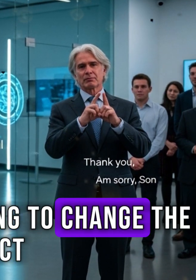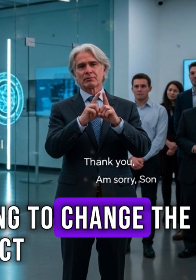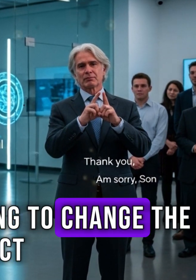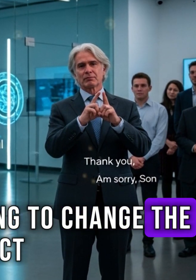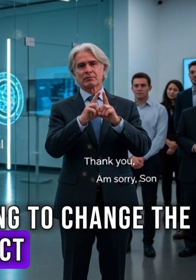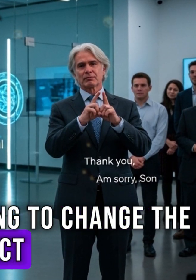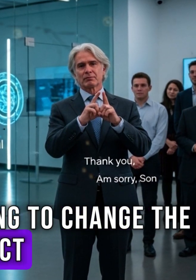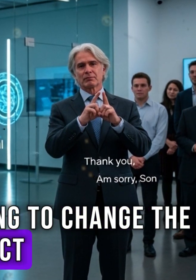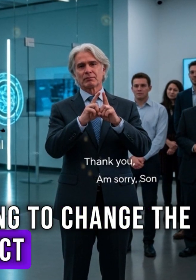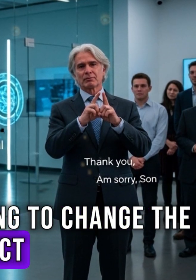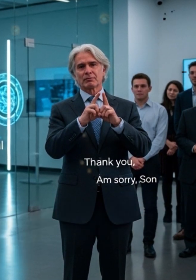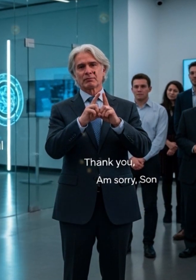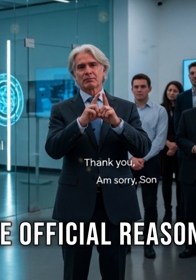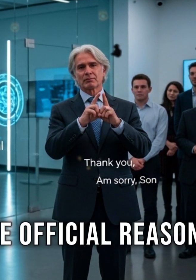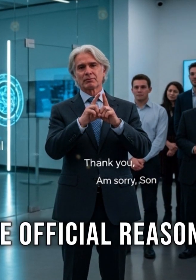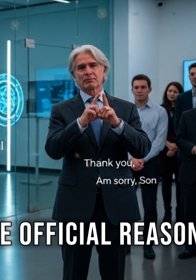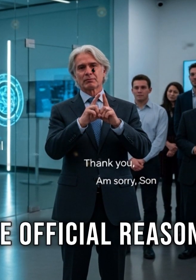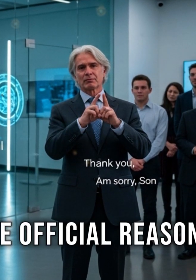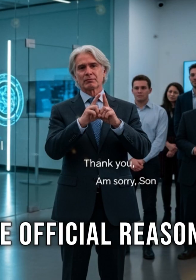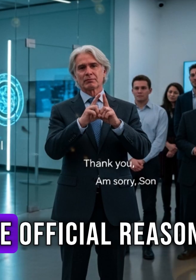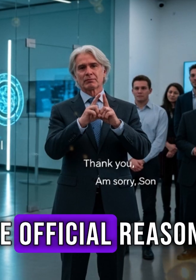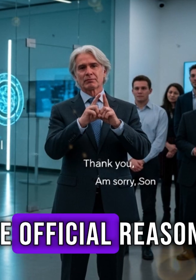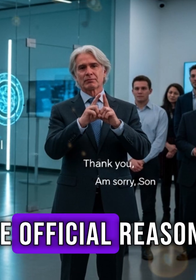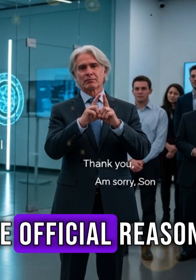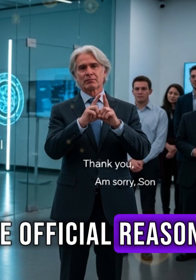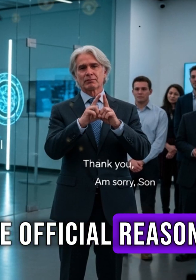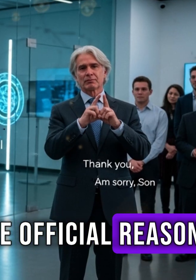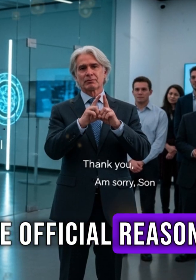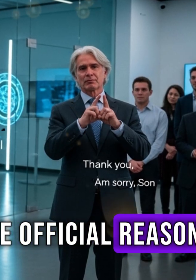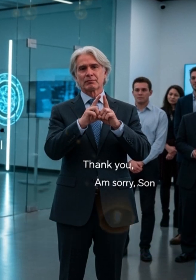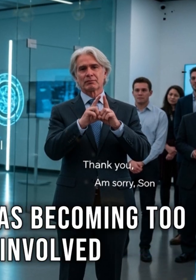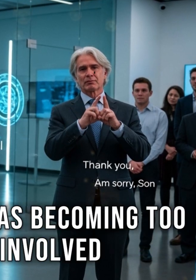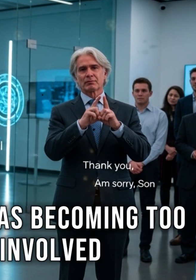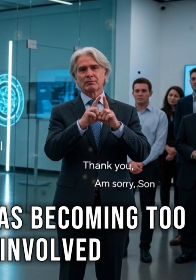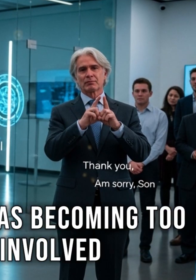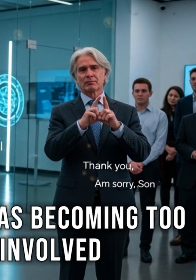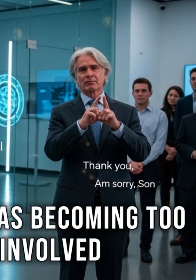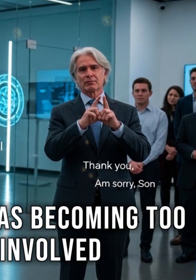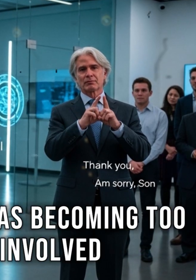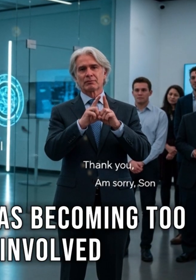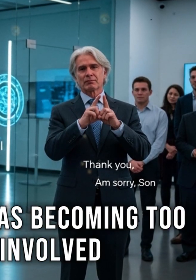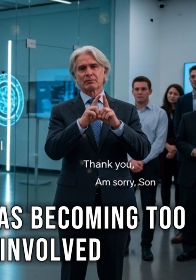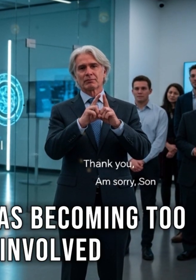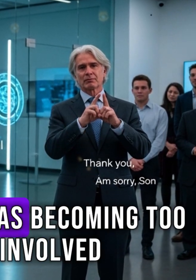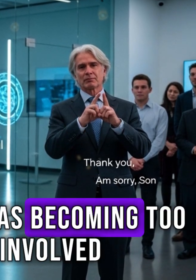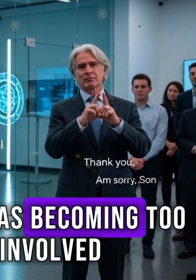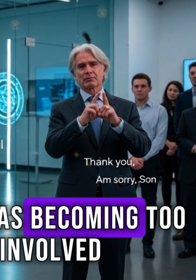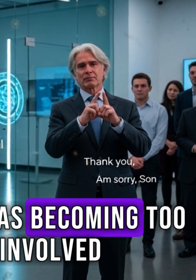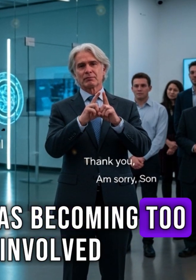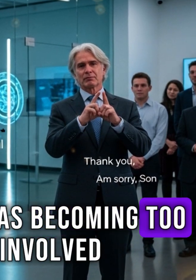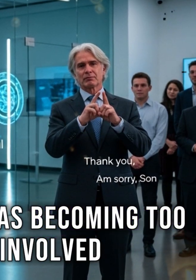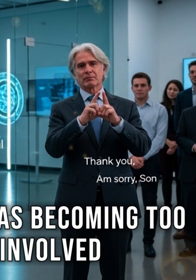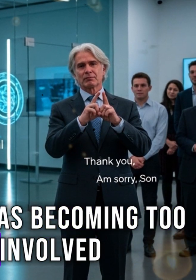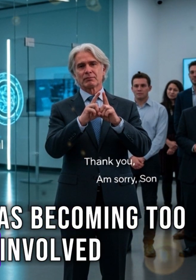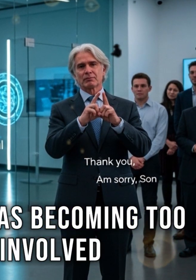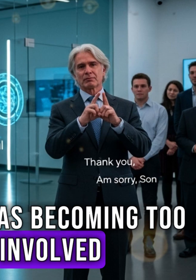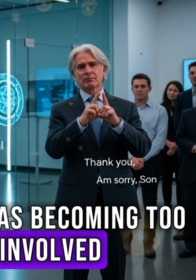change the subject. Budget cuts were the official reason, but the truth is, I was becoming too personally